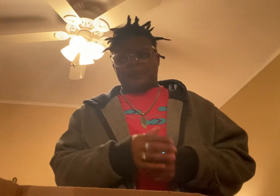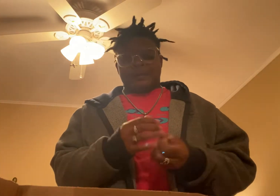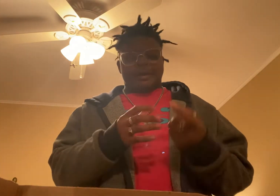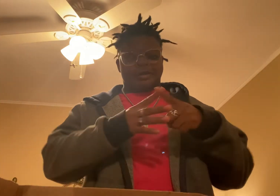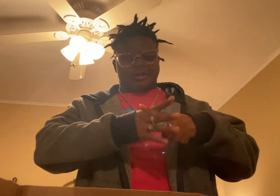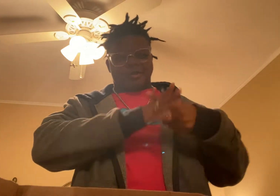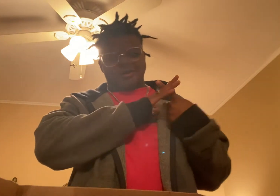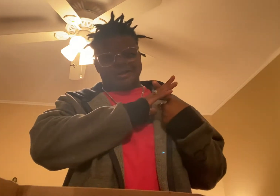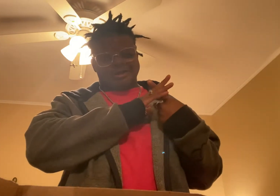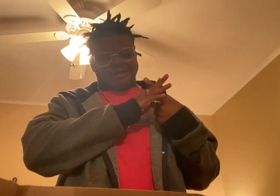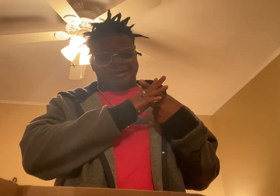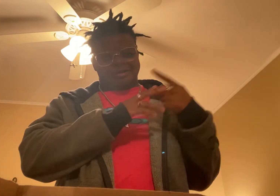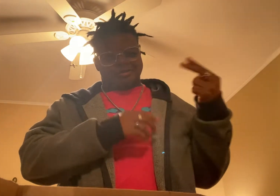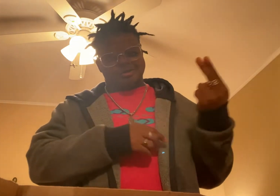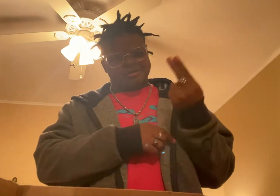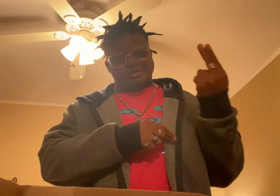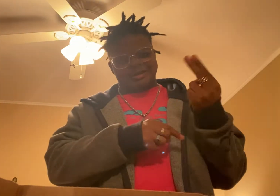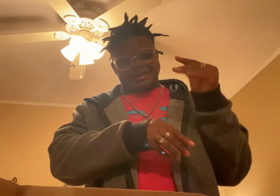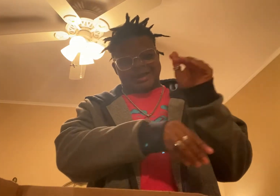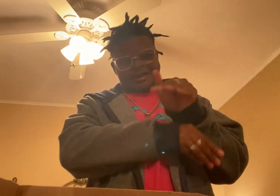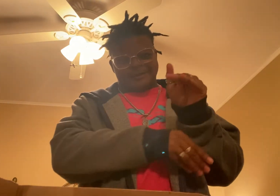It started on Thursday night,